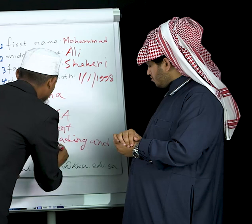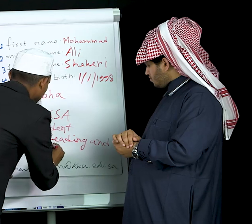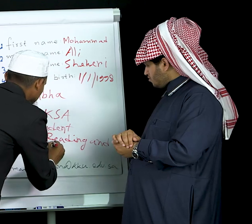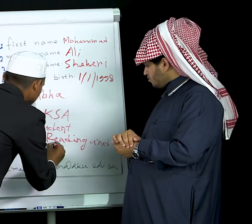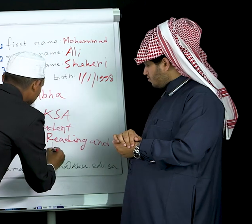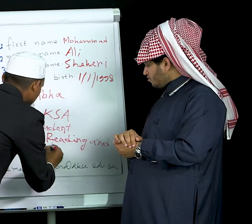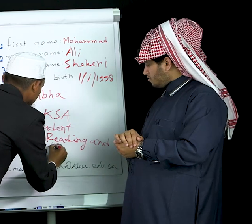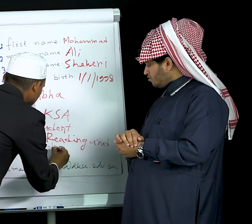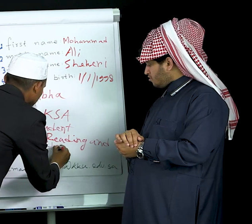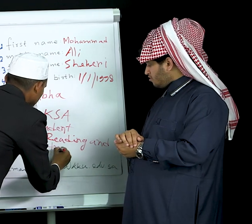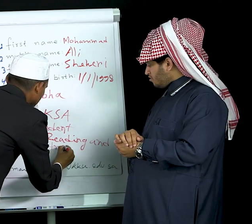traveling.